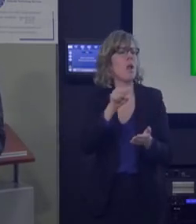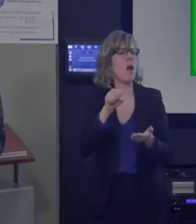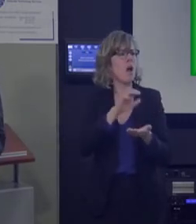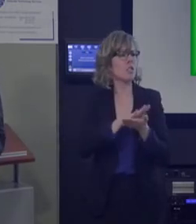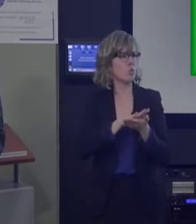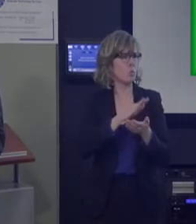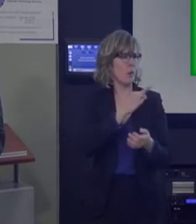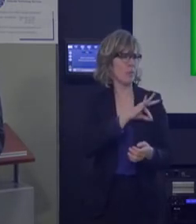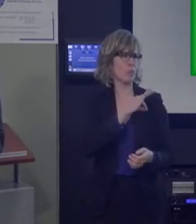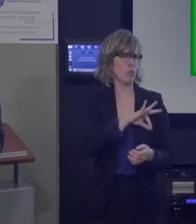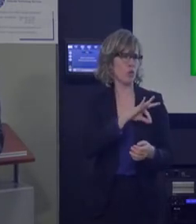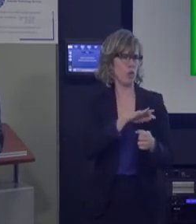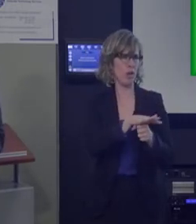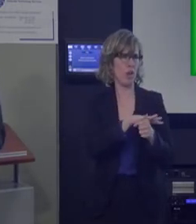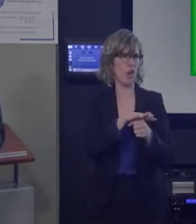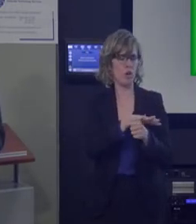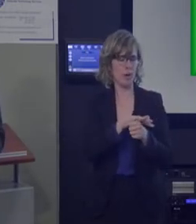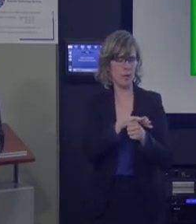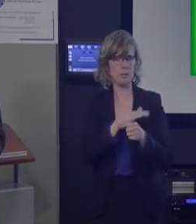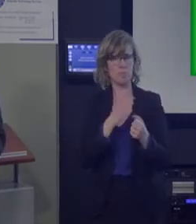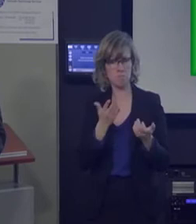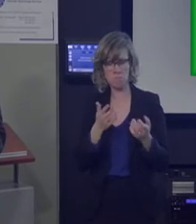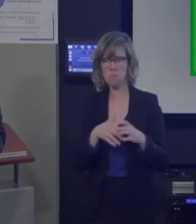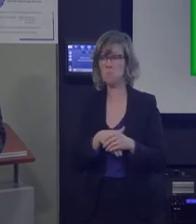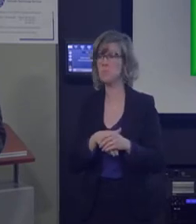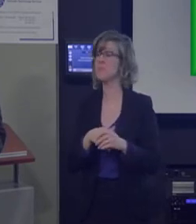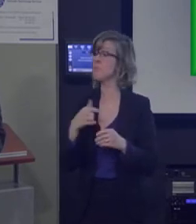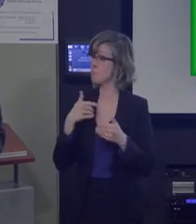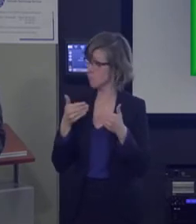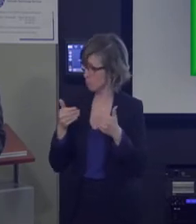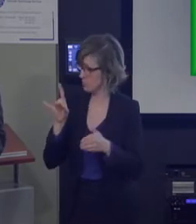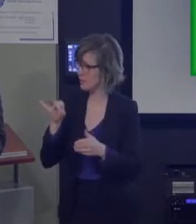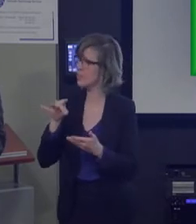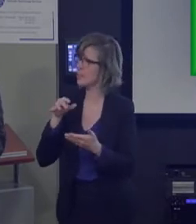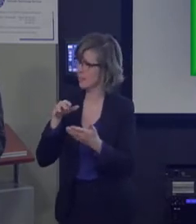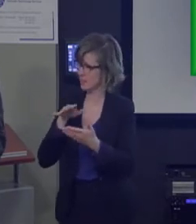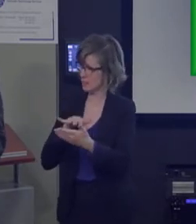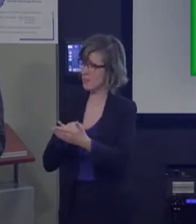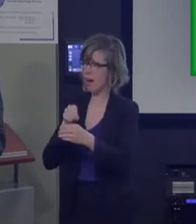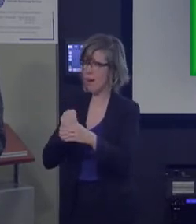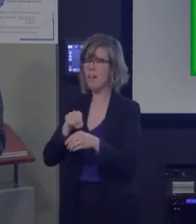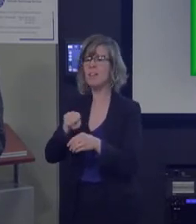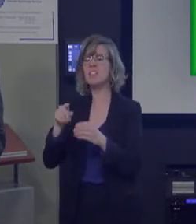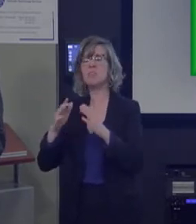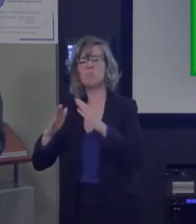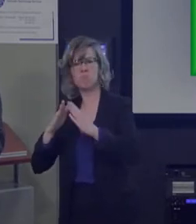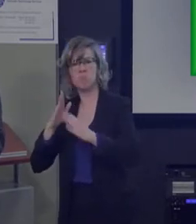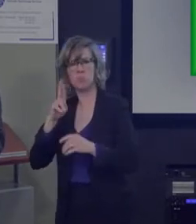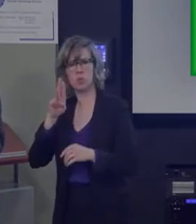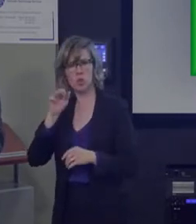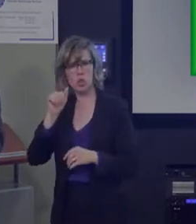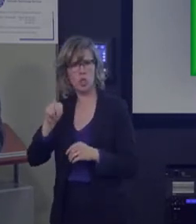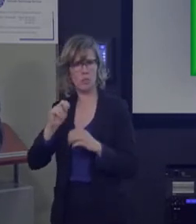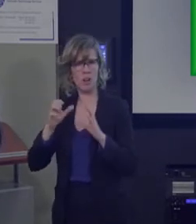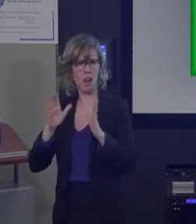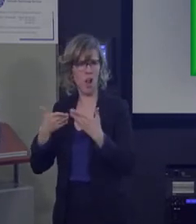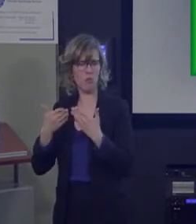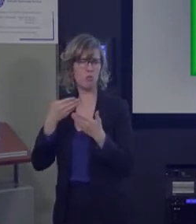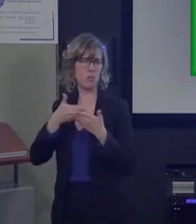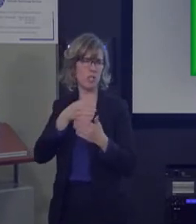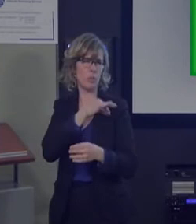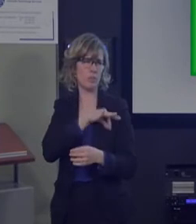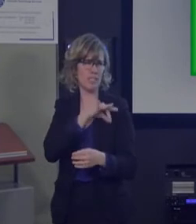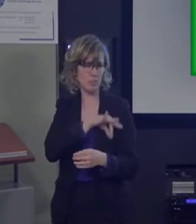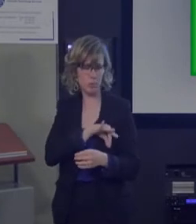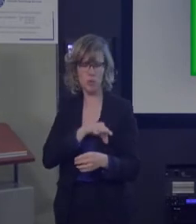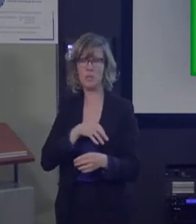area. We've also done some research in some of the more challenging urban classrooms around Pittsburgh. In this particular